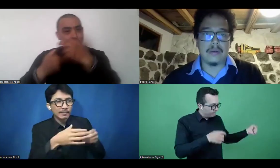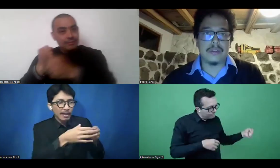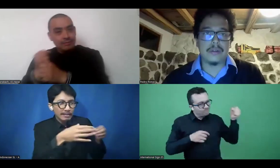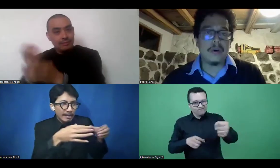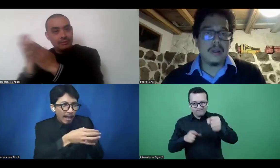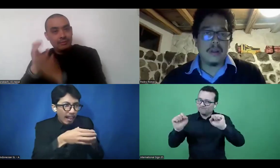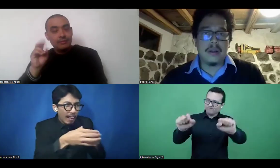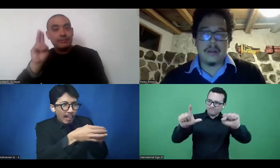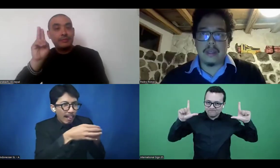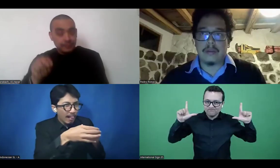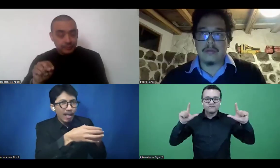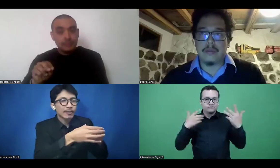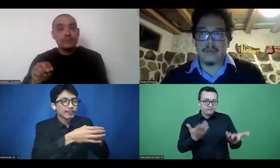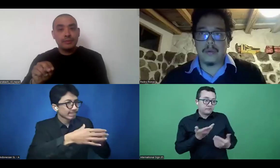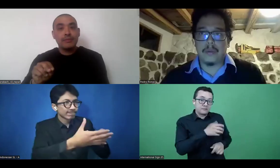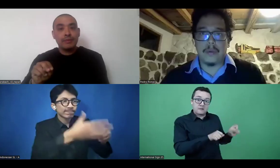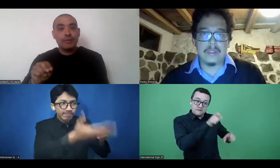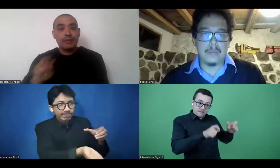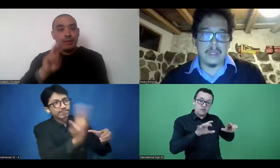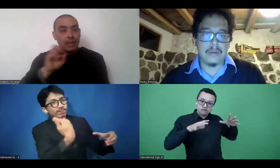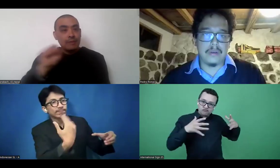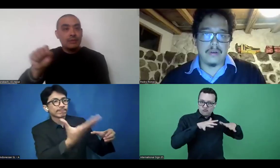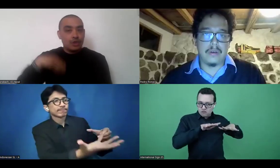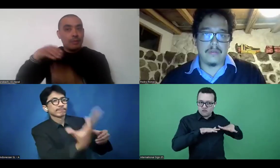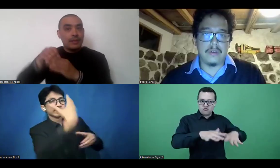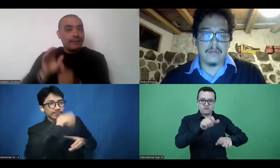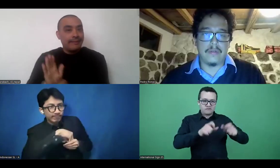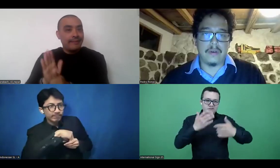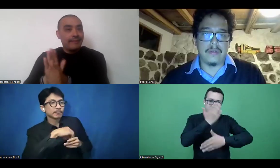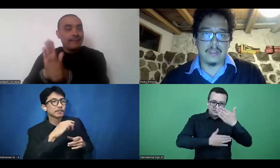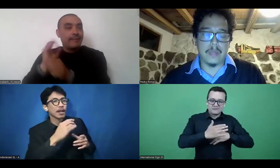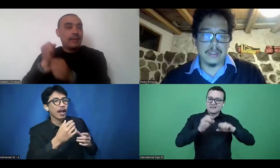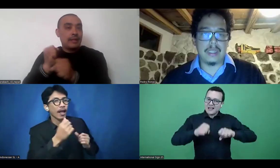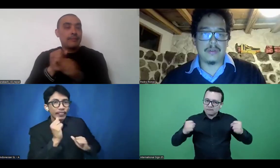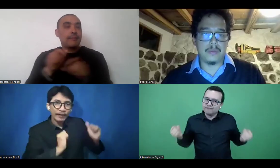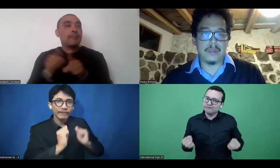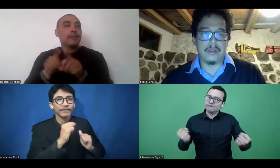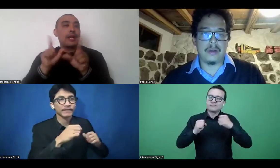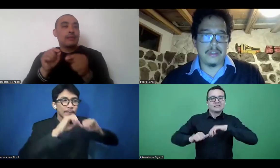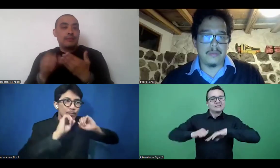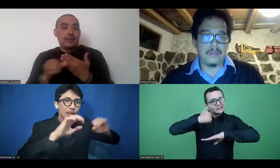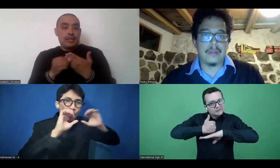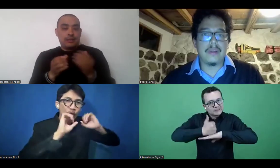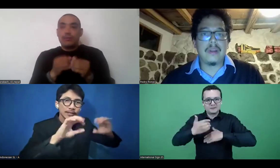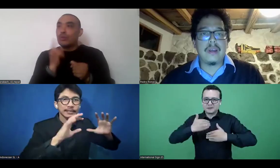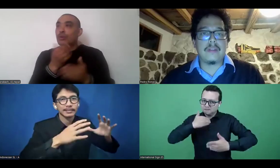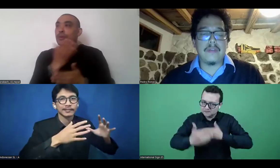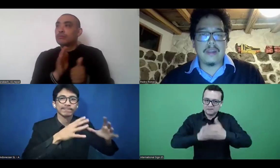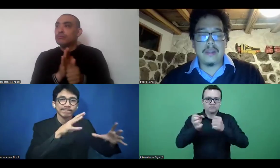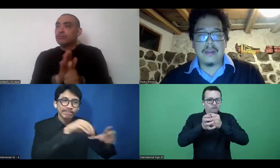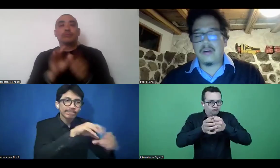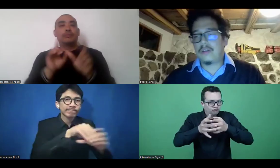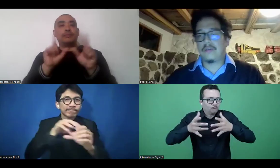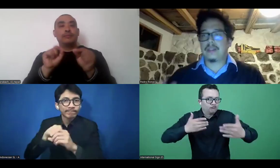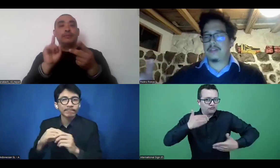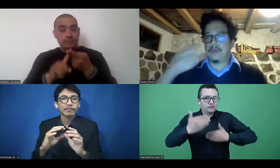and also to promote the participation of these marginalized groups within the larger movement. And